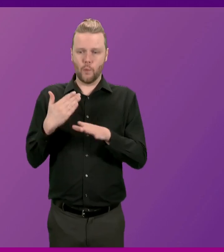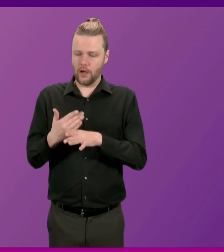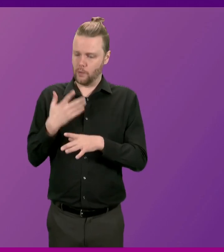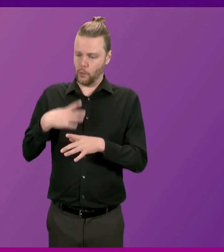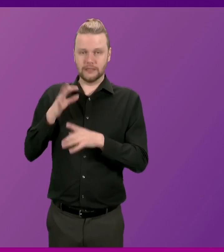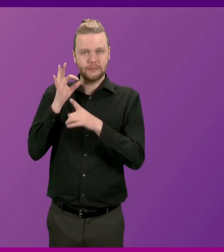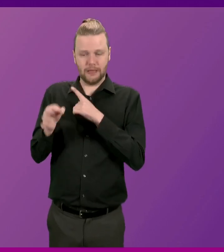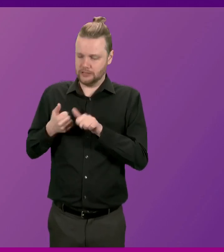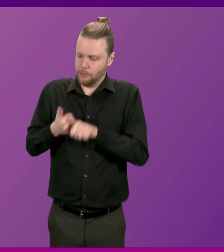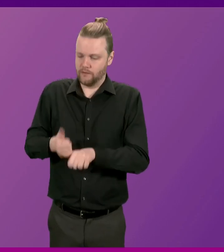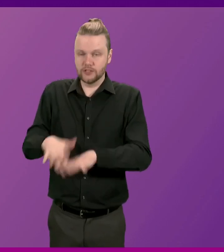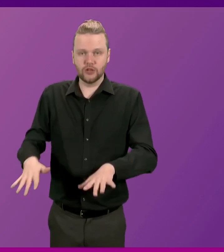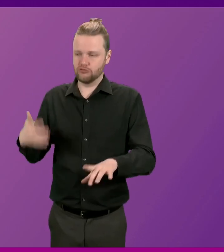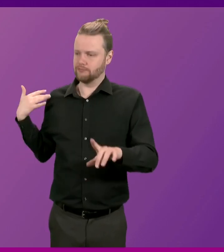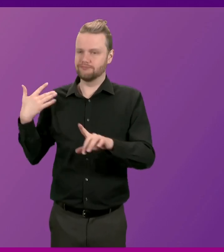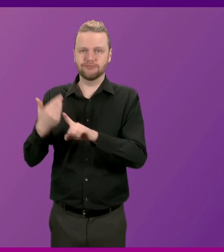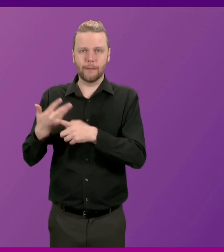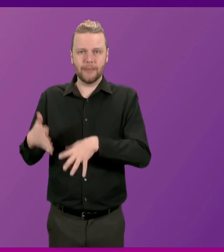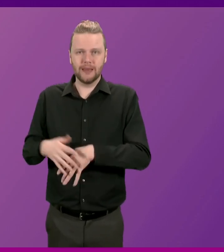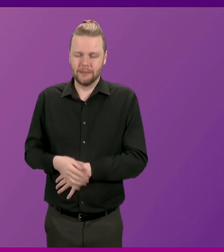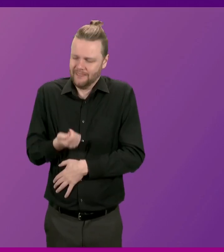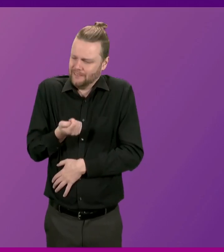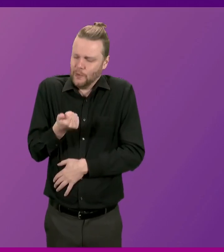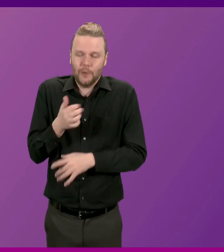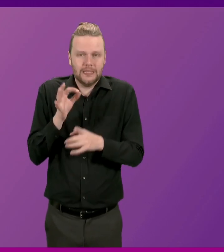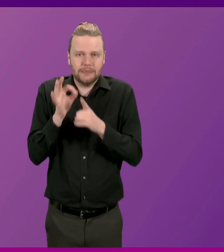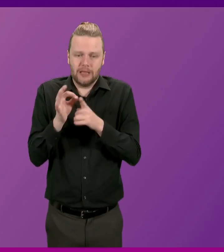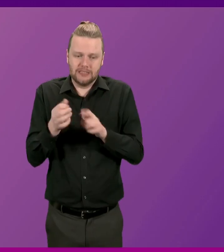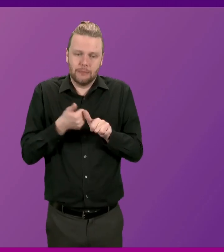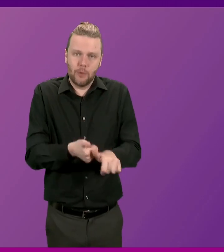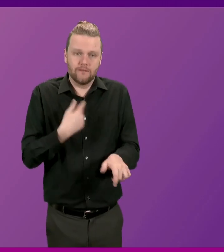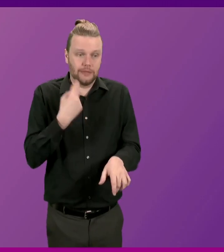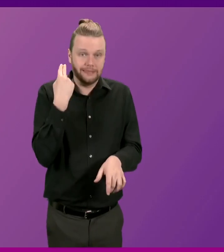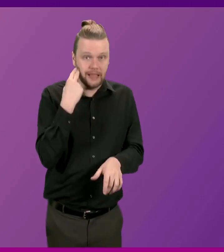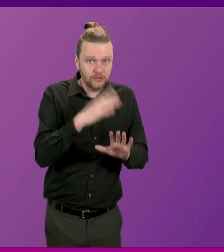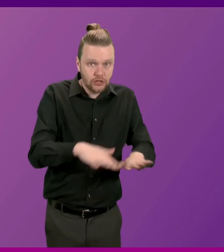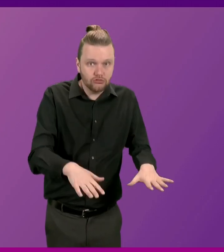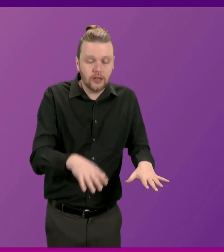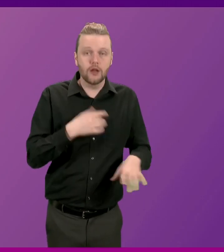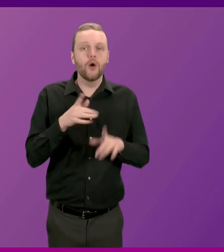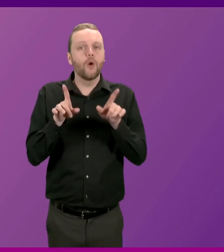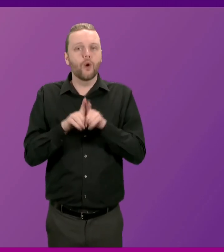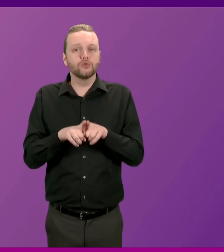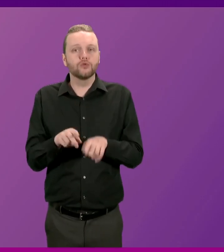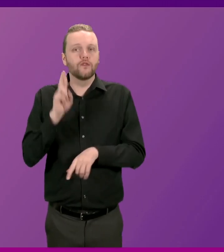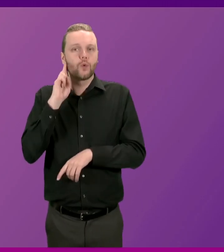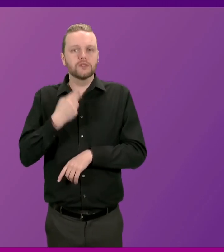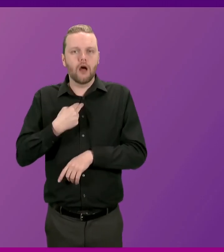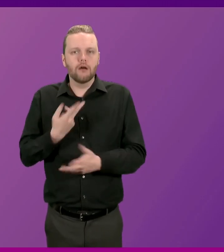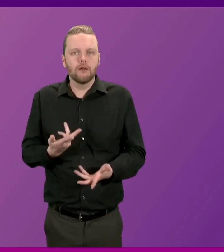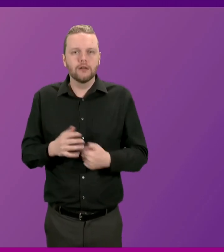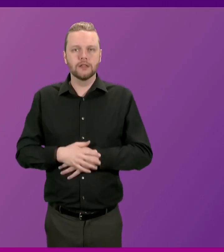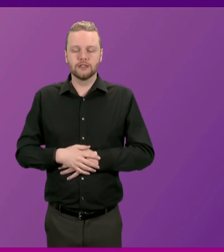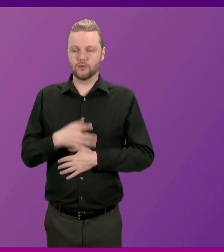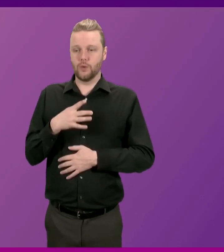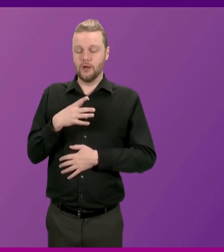for children. But there's very little specialist support, especially for deaf children, but also for coders, so we understand